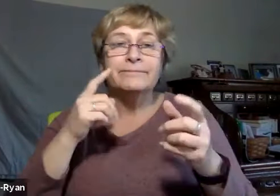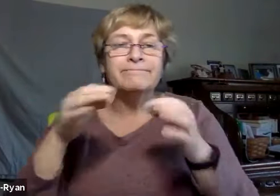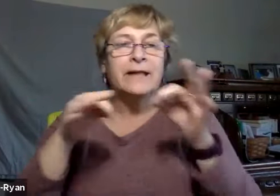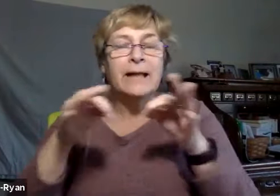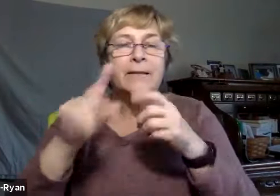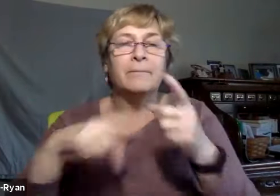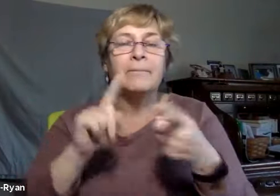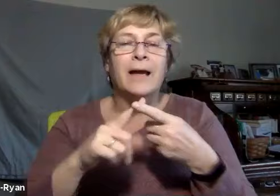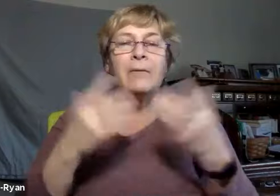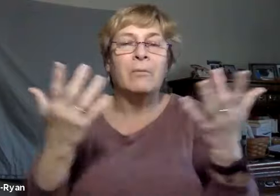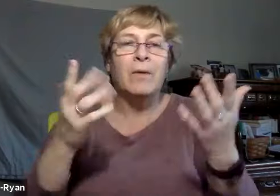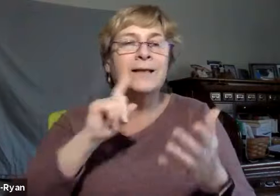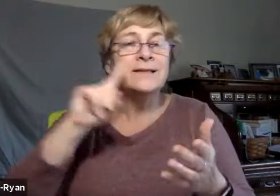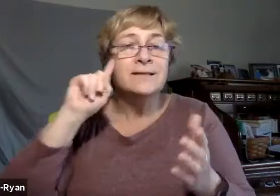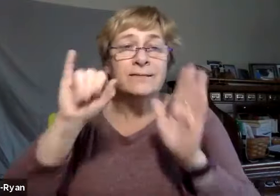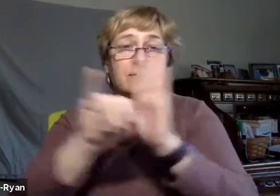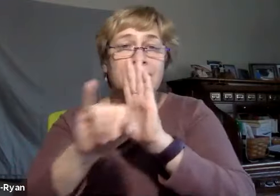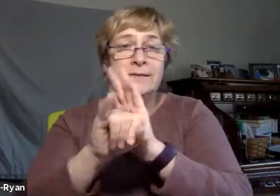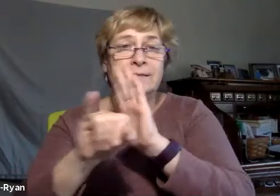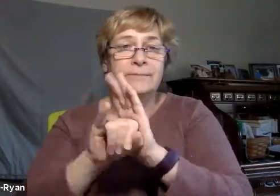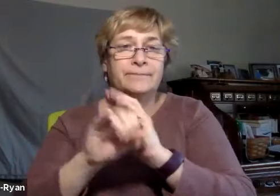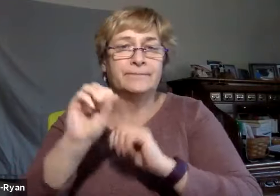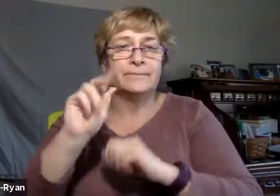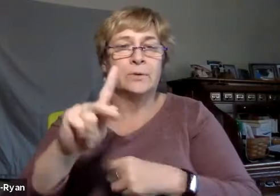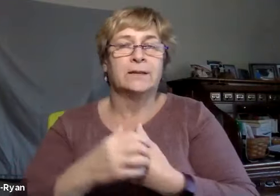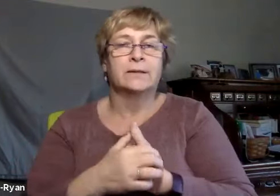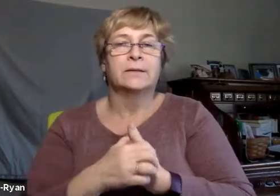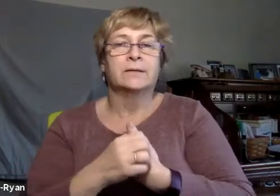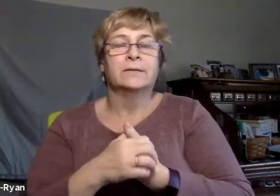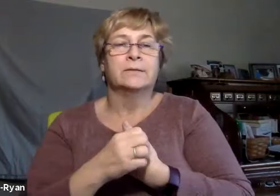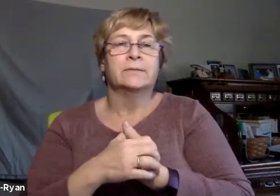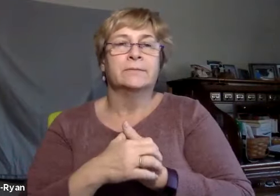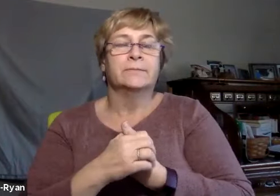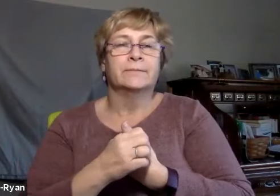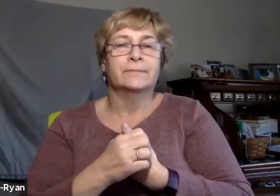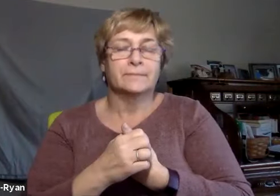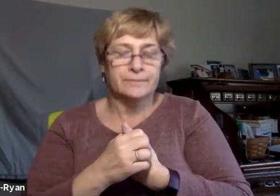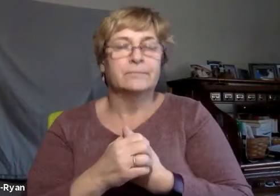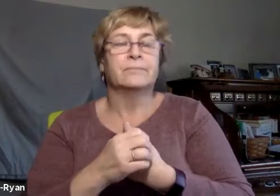And today I wanted to explain a little bit about deaf identity to you.